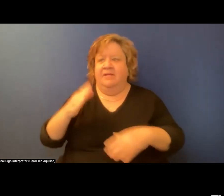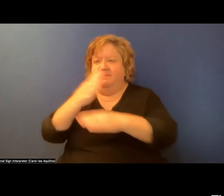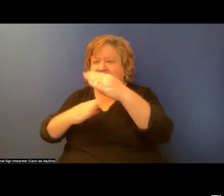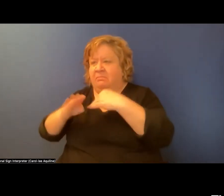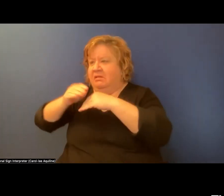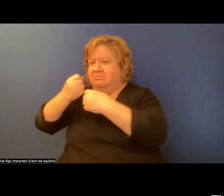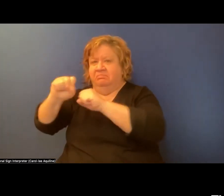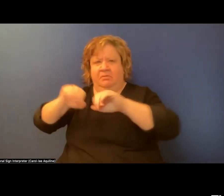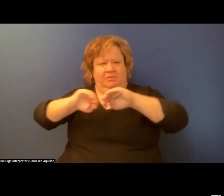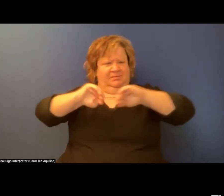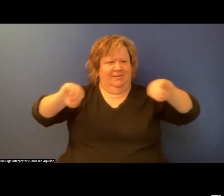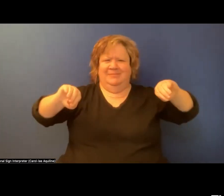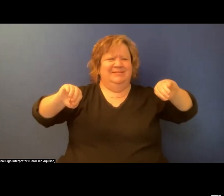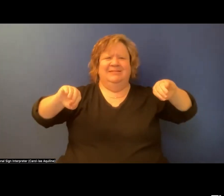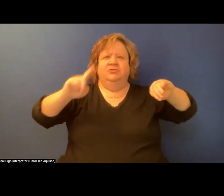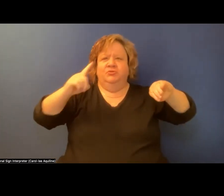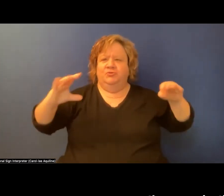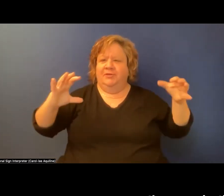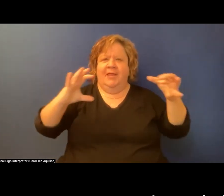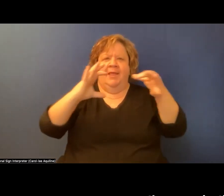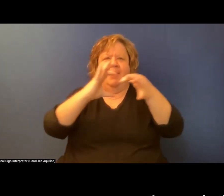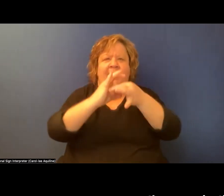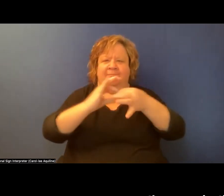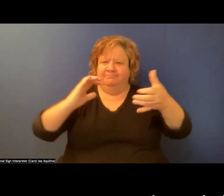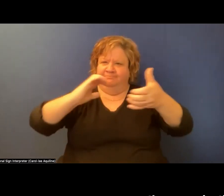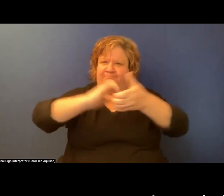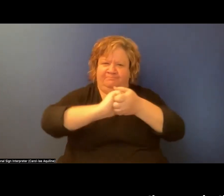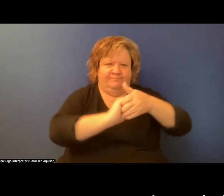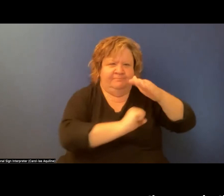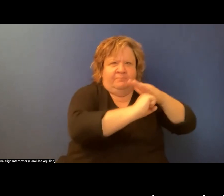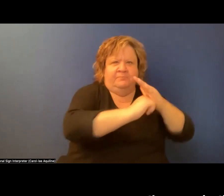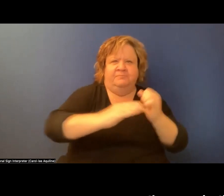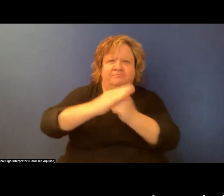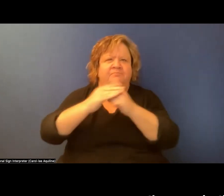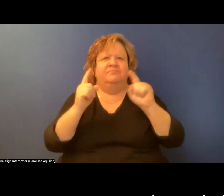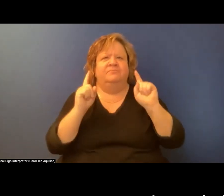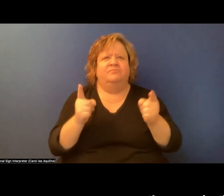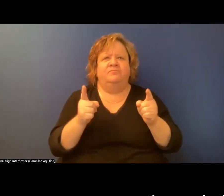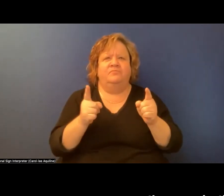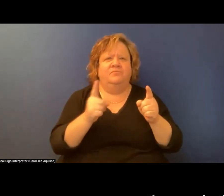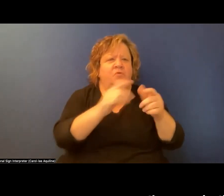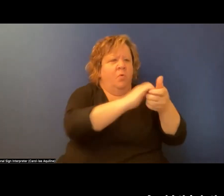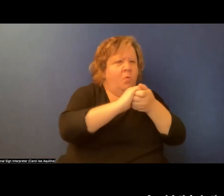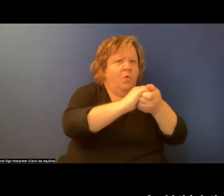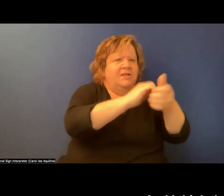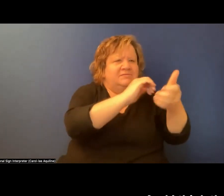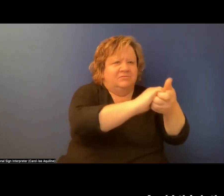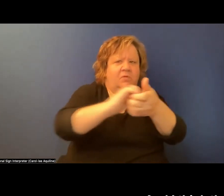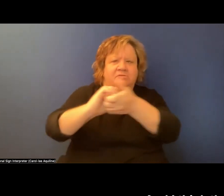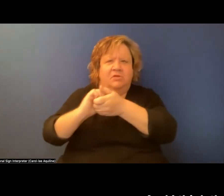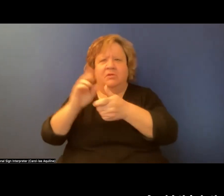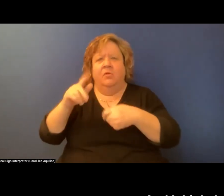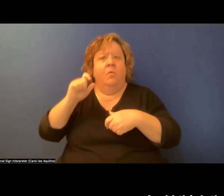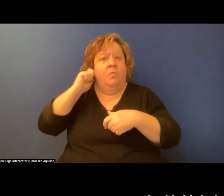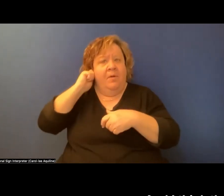it is important to support, in particular, the organizations of women with disabilities in all their diversity. And I think that what